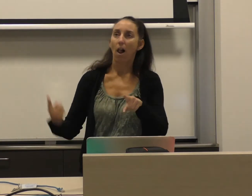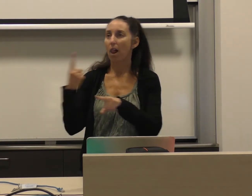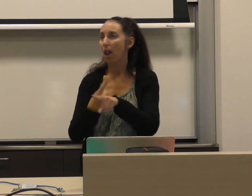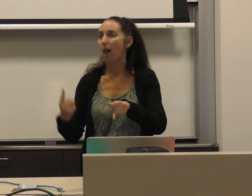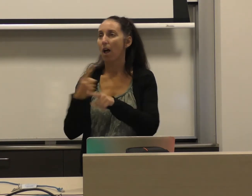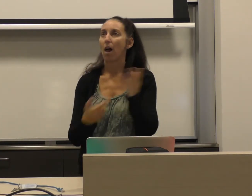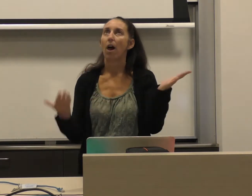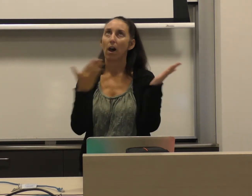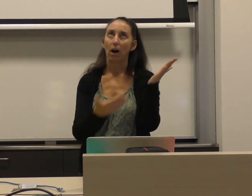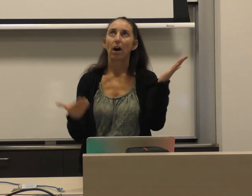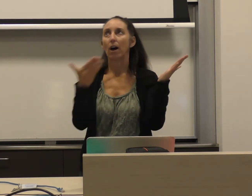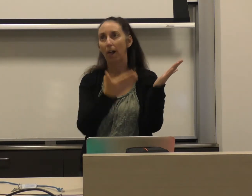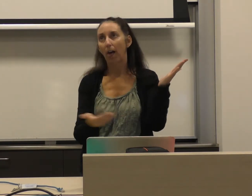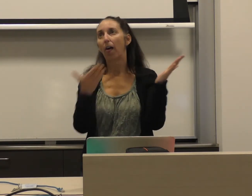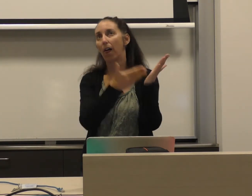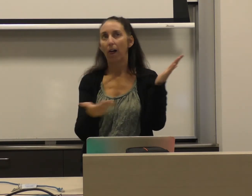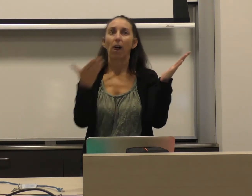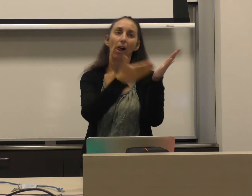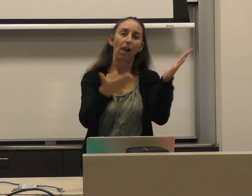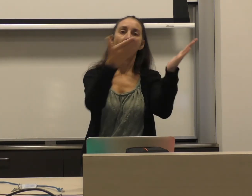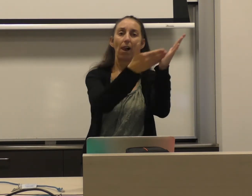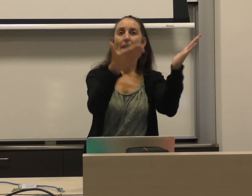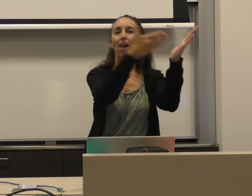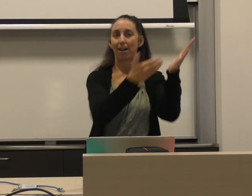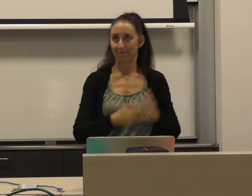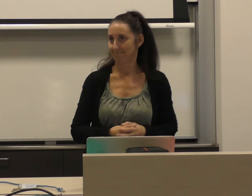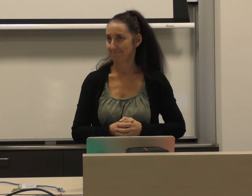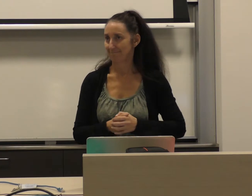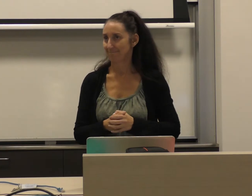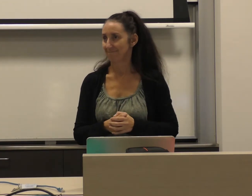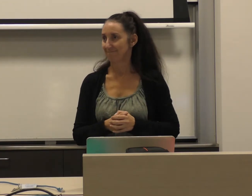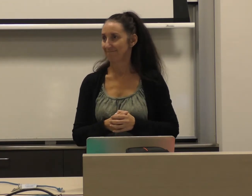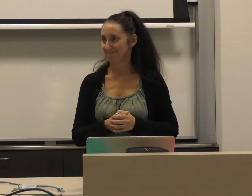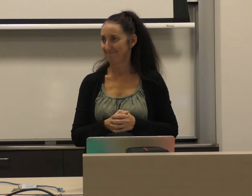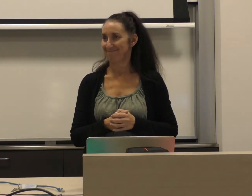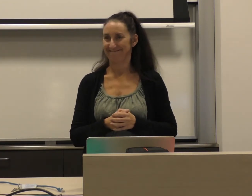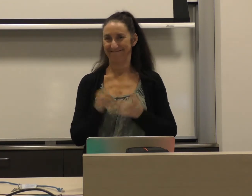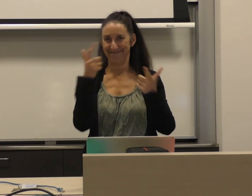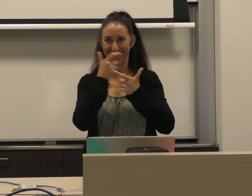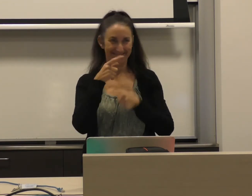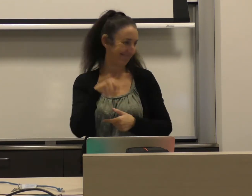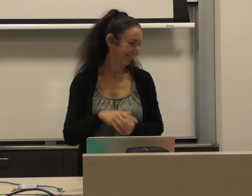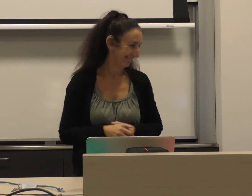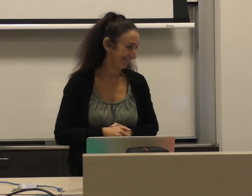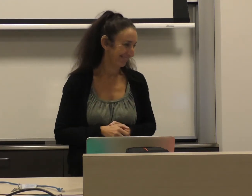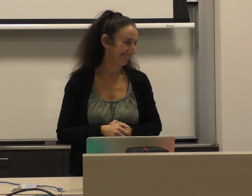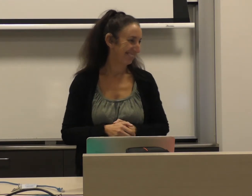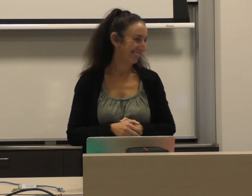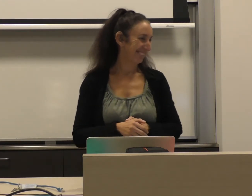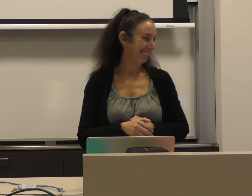If the person is exaggerating and going on and on and on about what they're saying, you can use your tongue as well. And I can